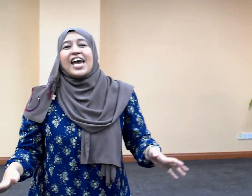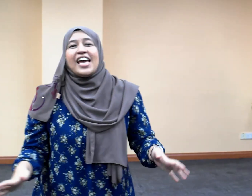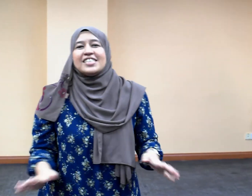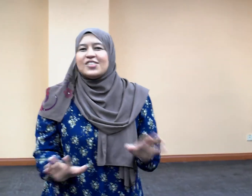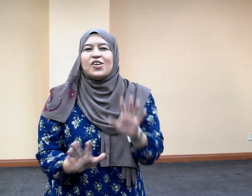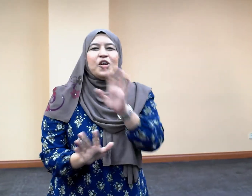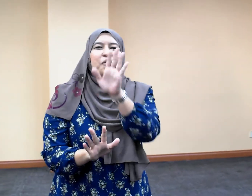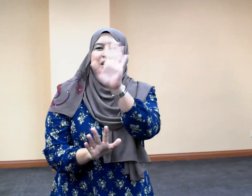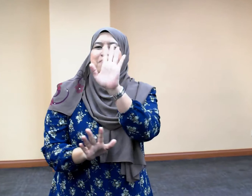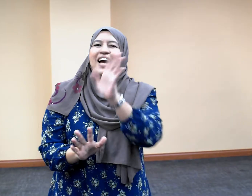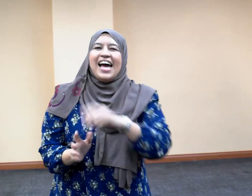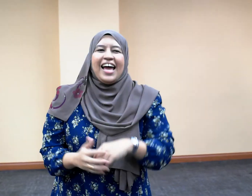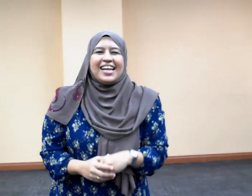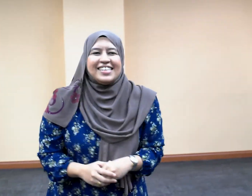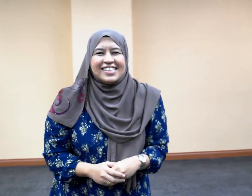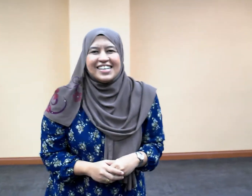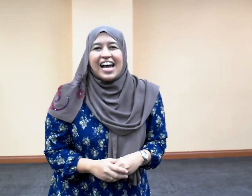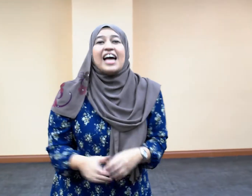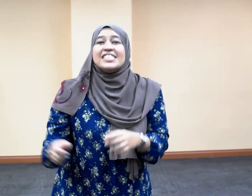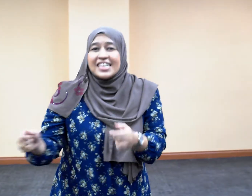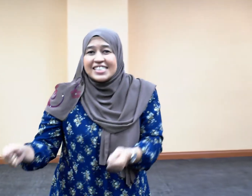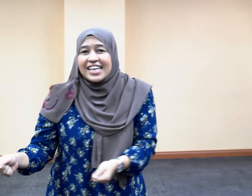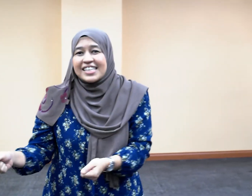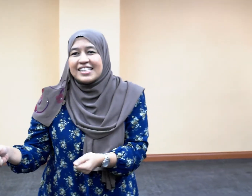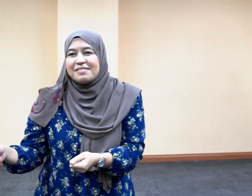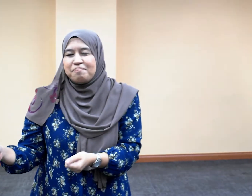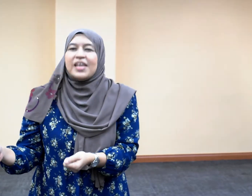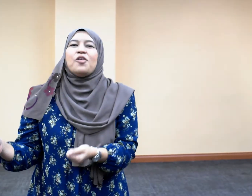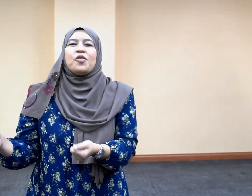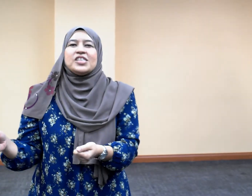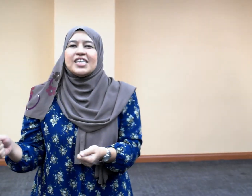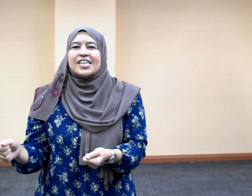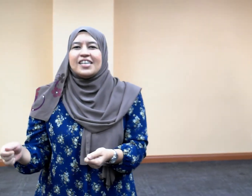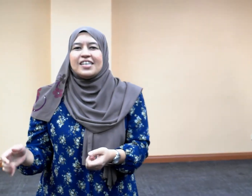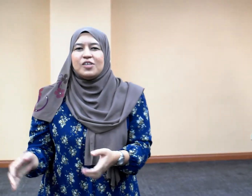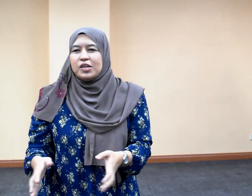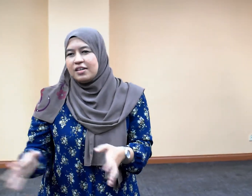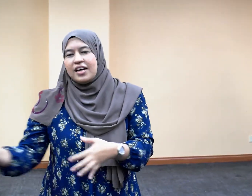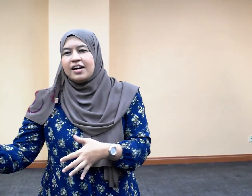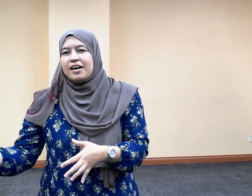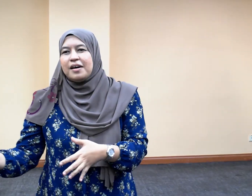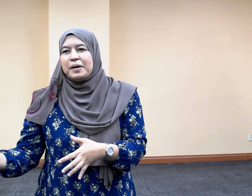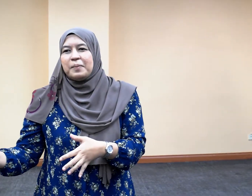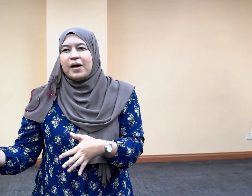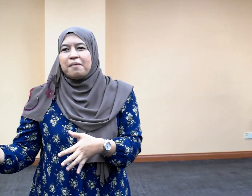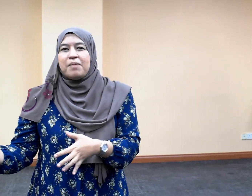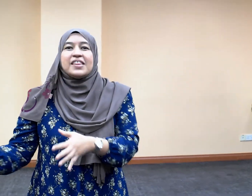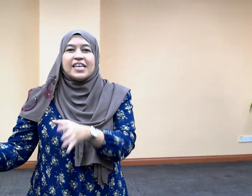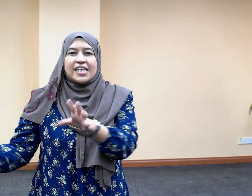Oh Not berkemban I want know cried Or not Bath In